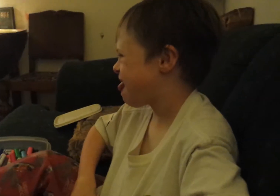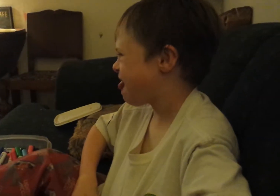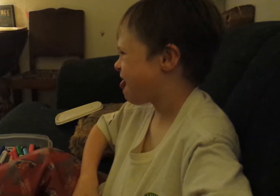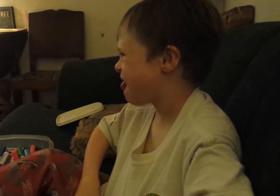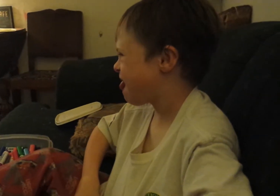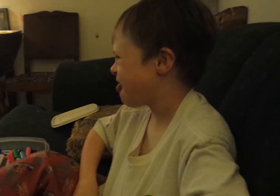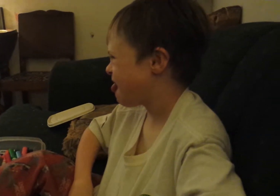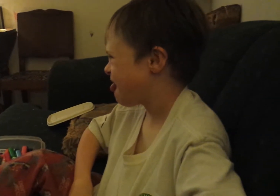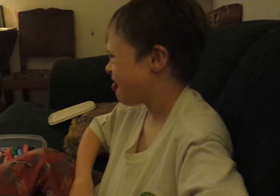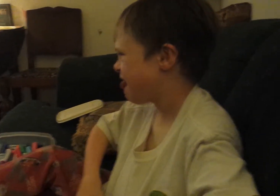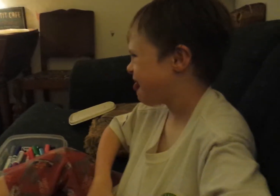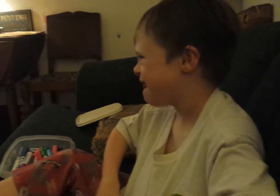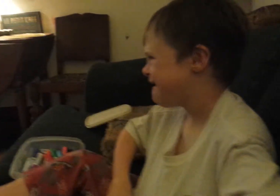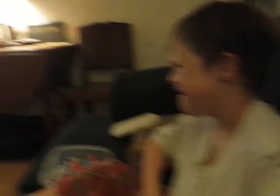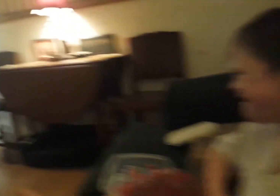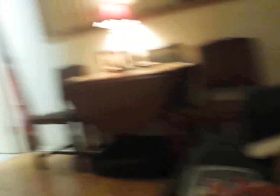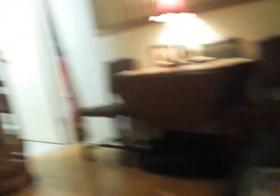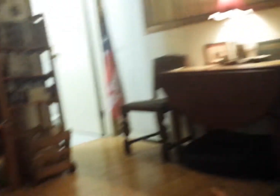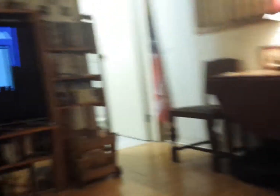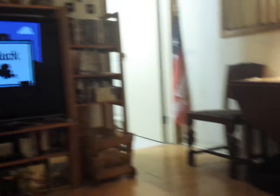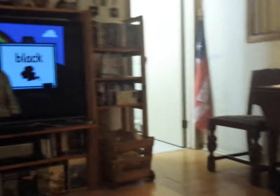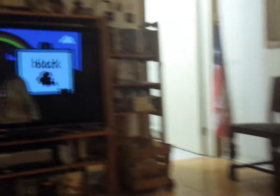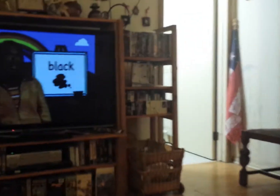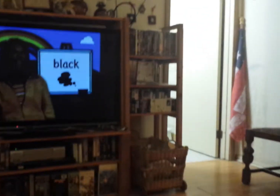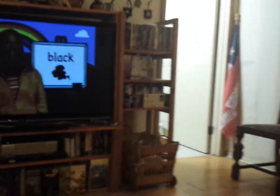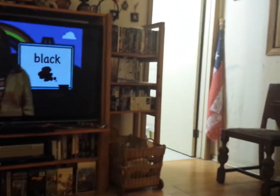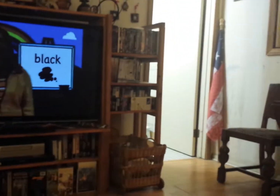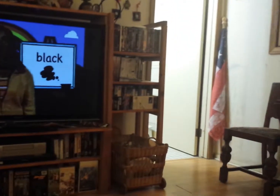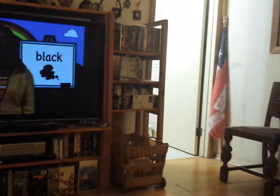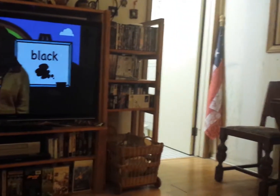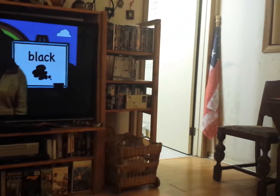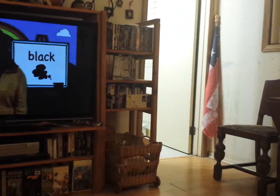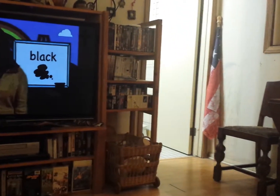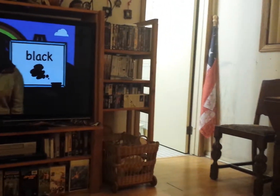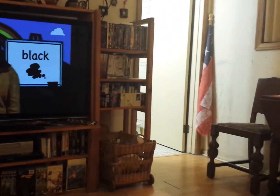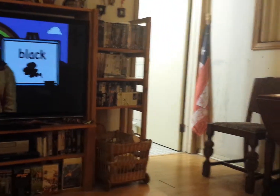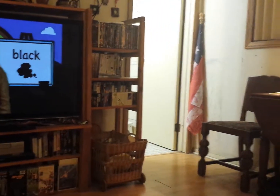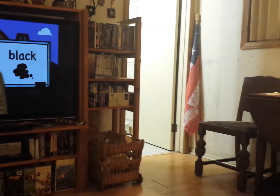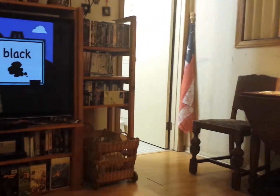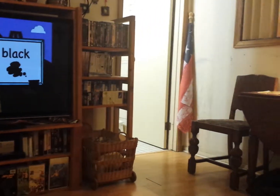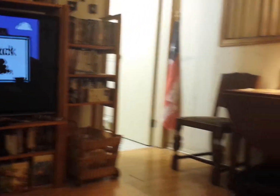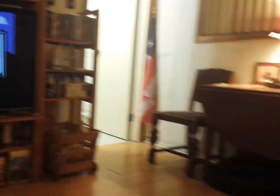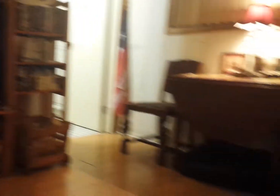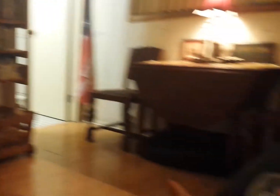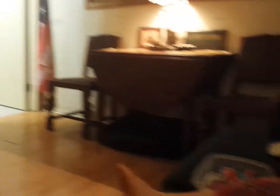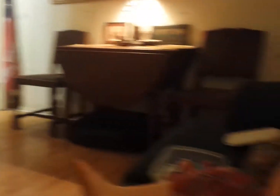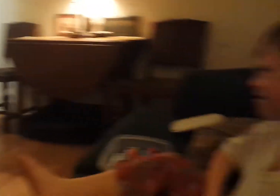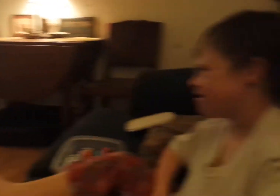Excuse me! Excuse me! It's really dark! And I have more colors to teach!